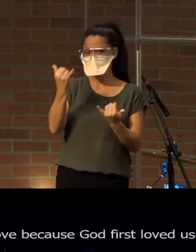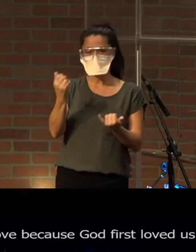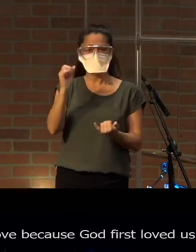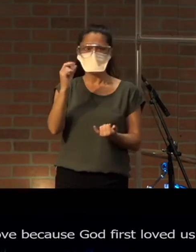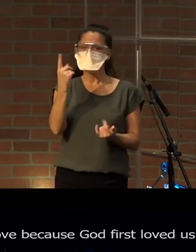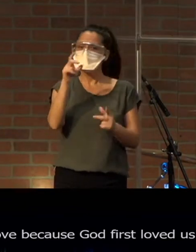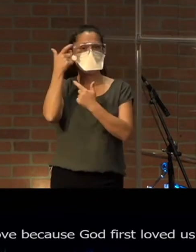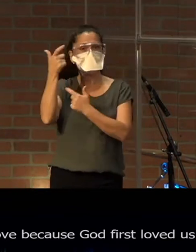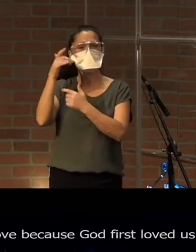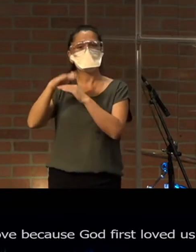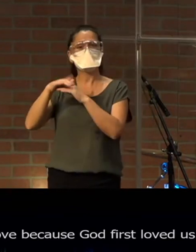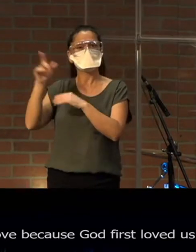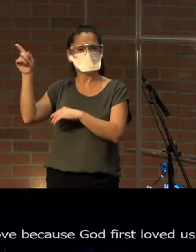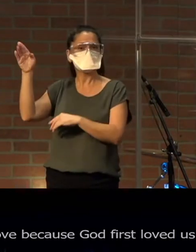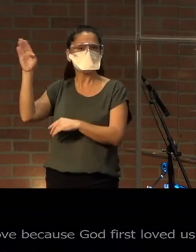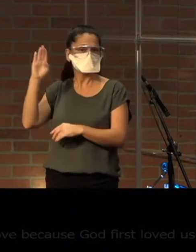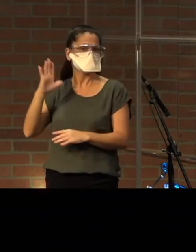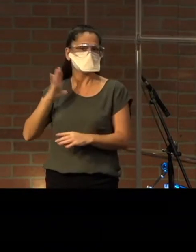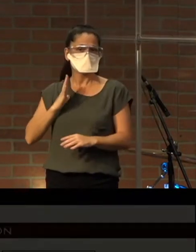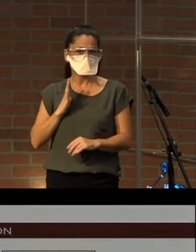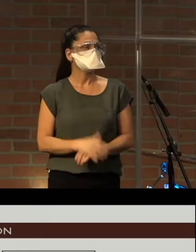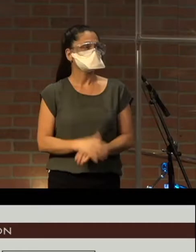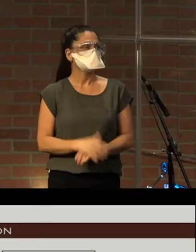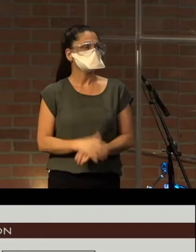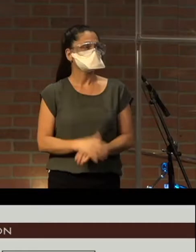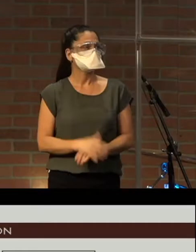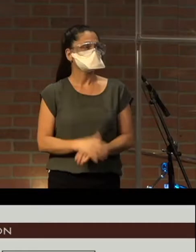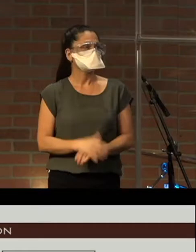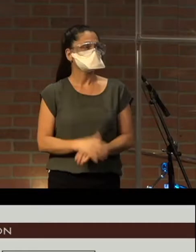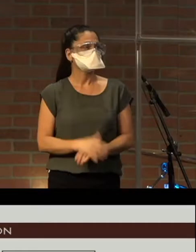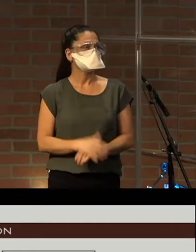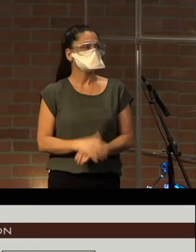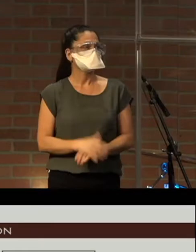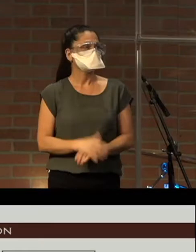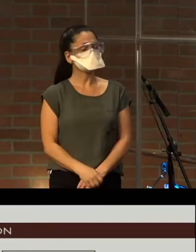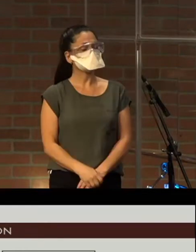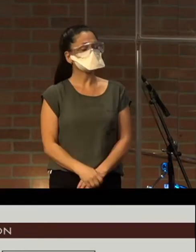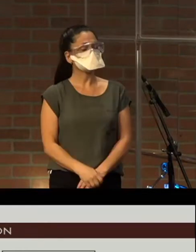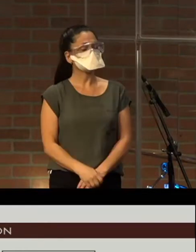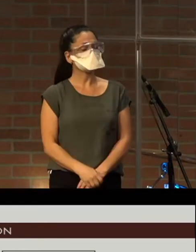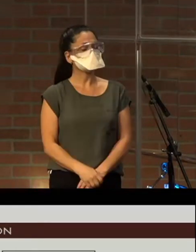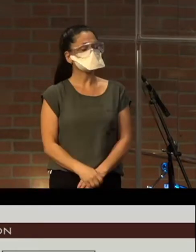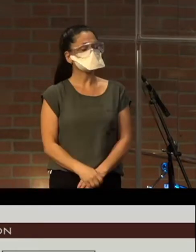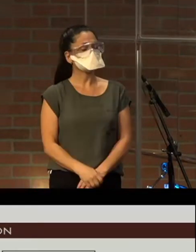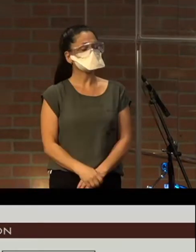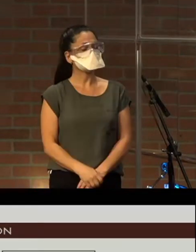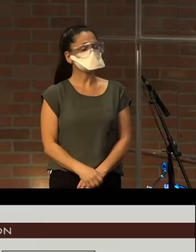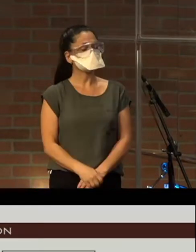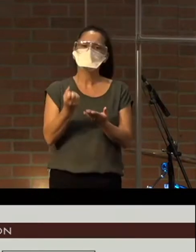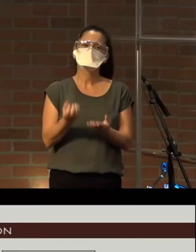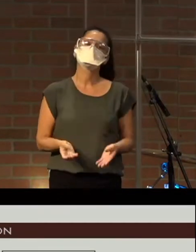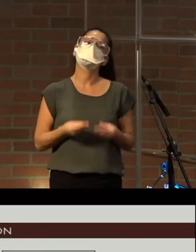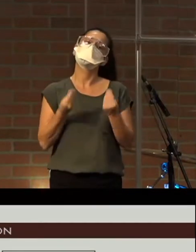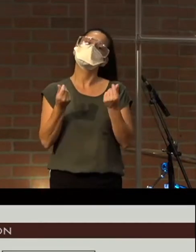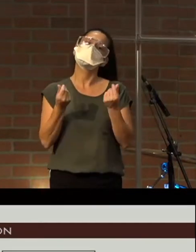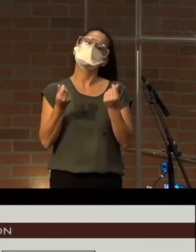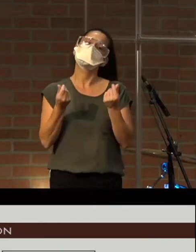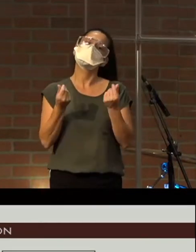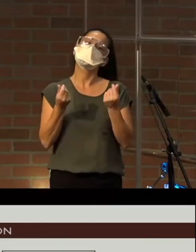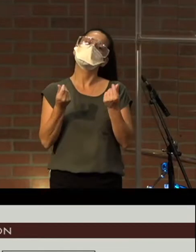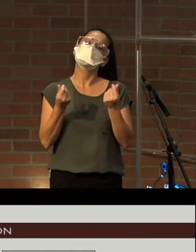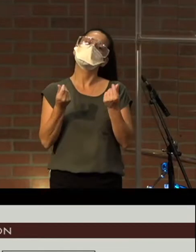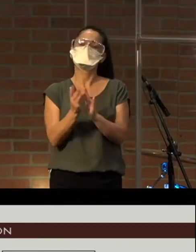the screen. But we provide this as an opportunity for you guys to spend time with Jesus by